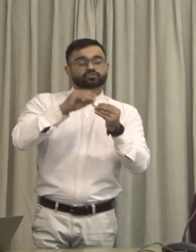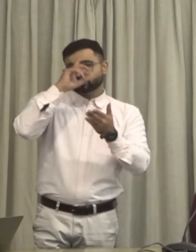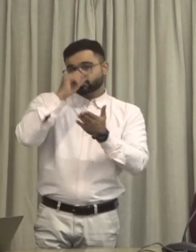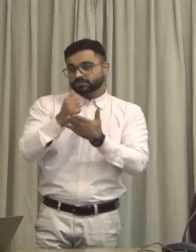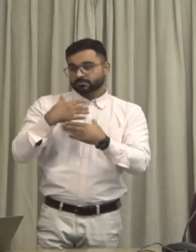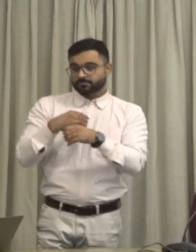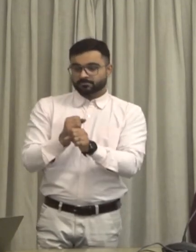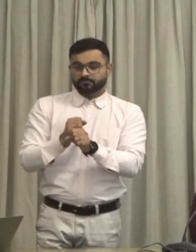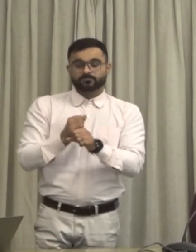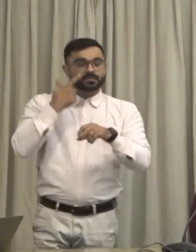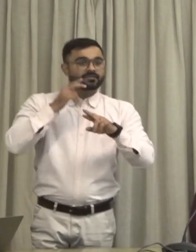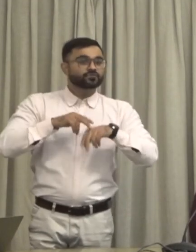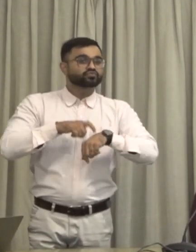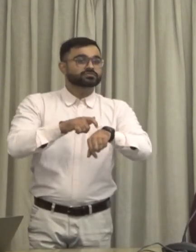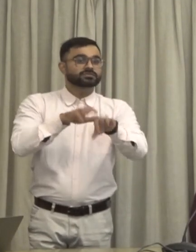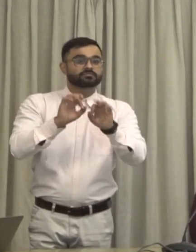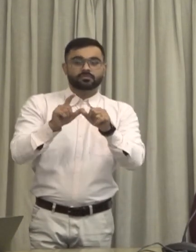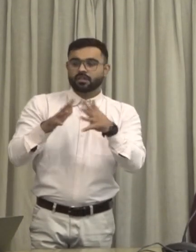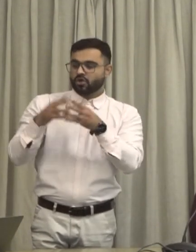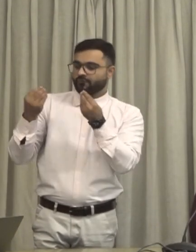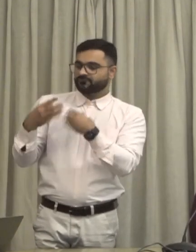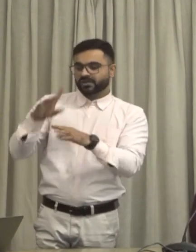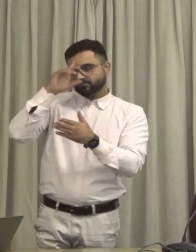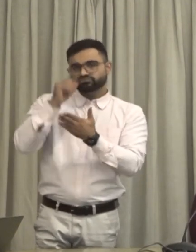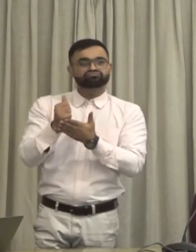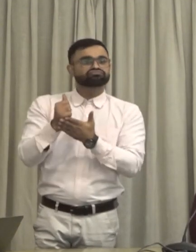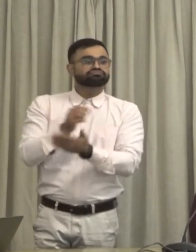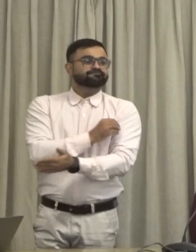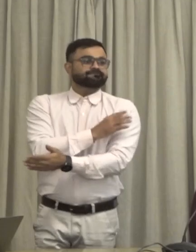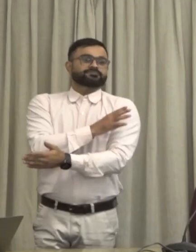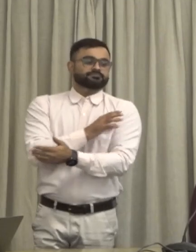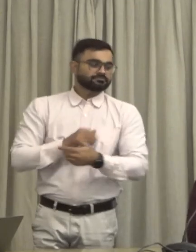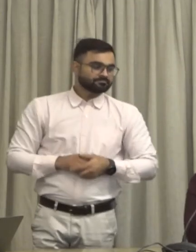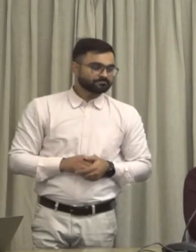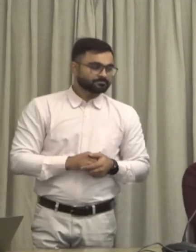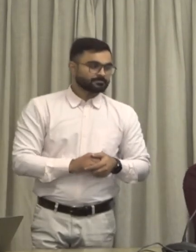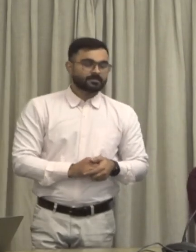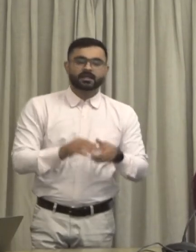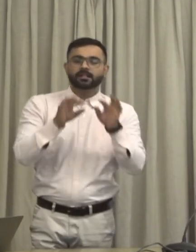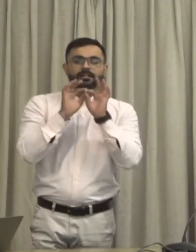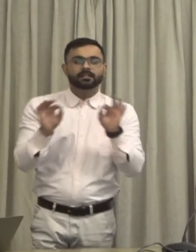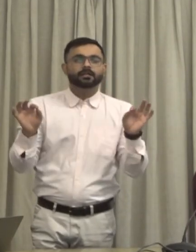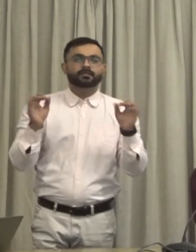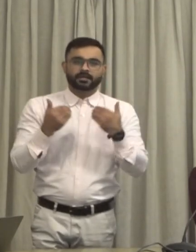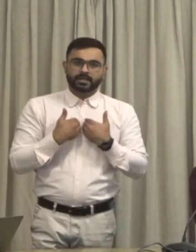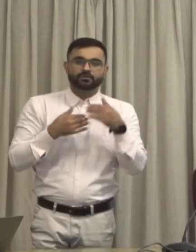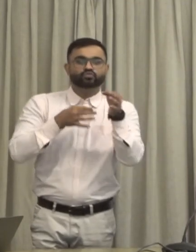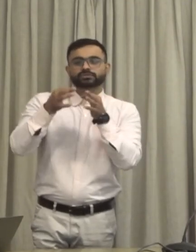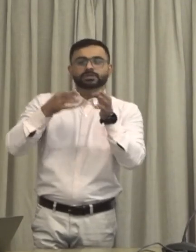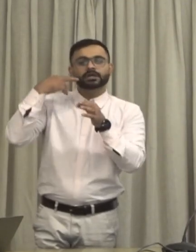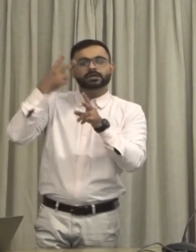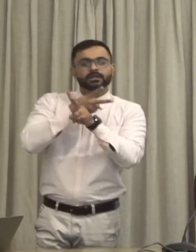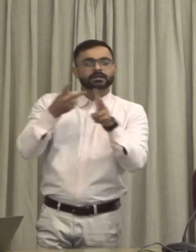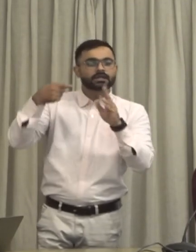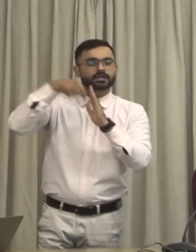making, even at a time when they had lost their decision making capacity. So very simply, I'll explain the